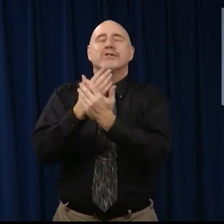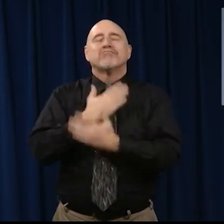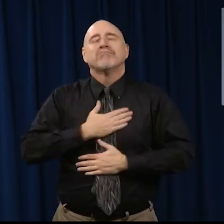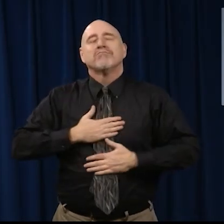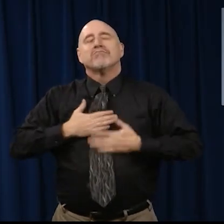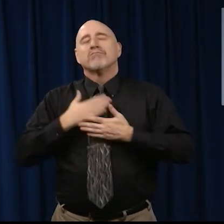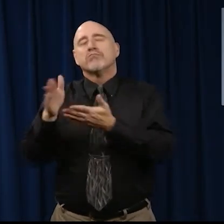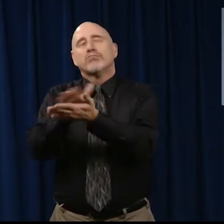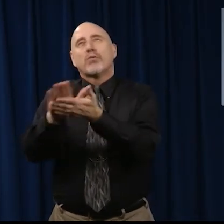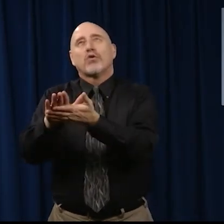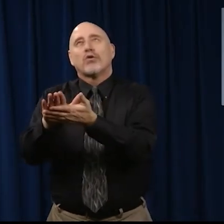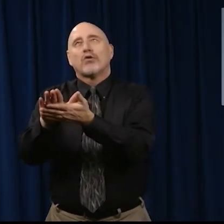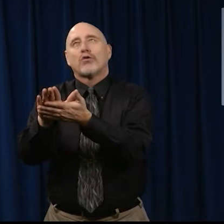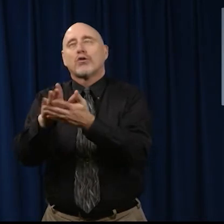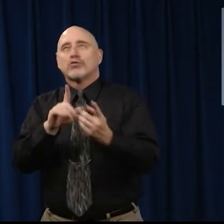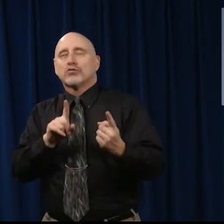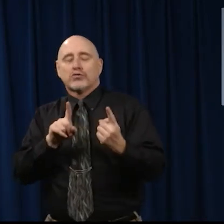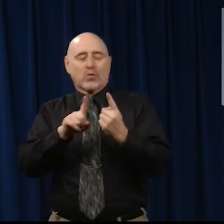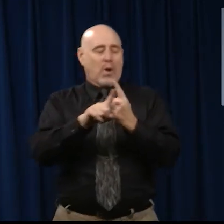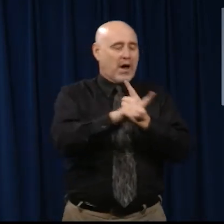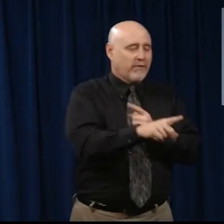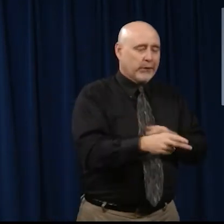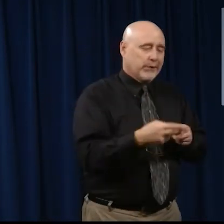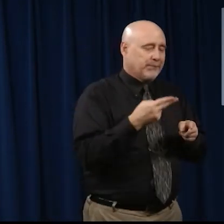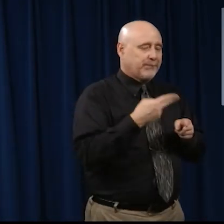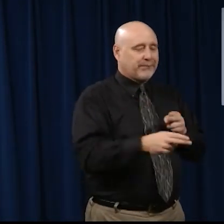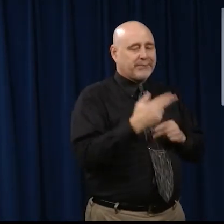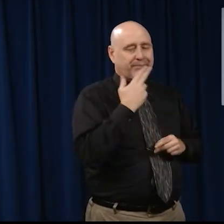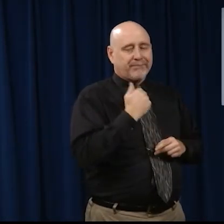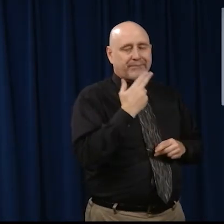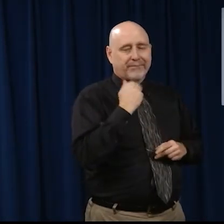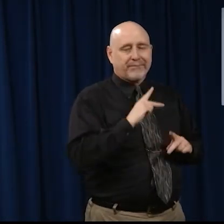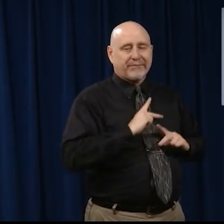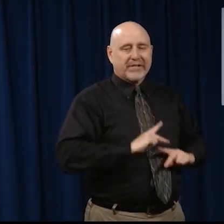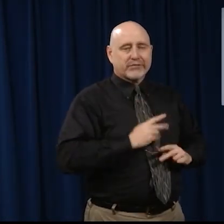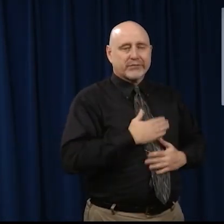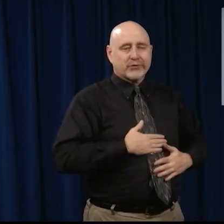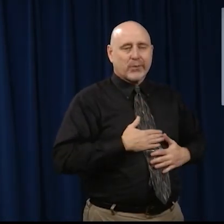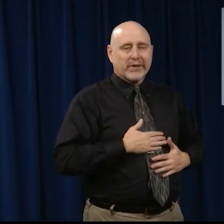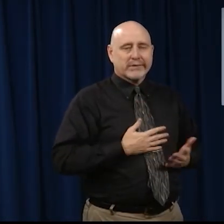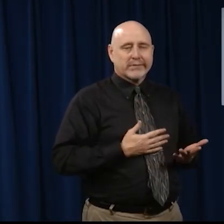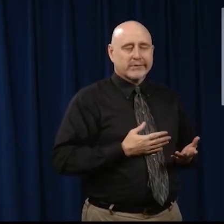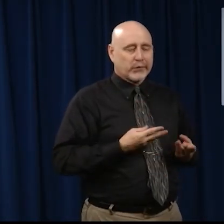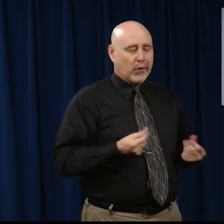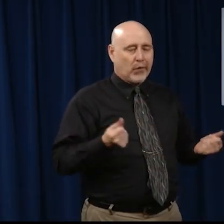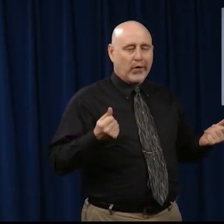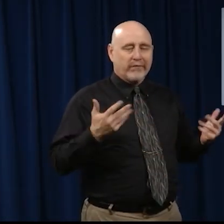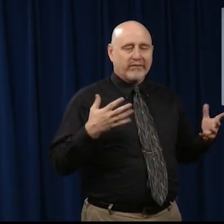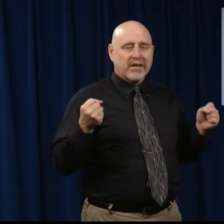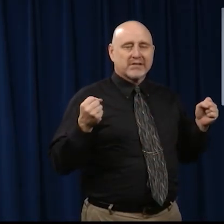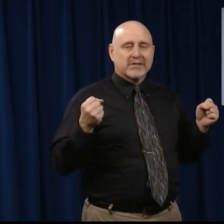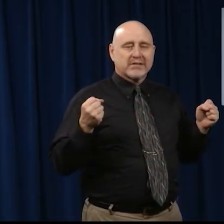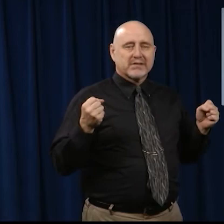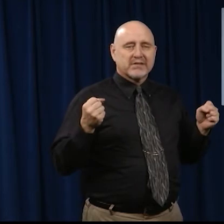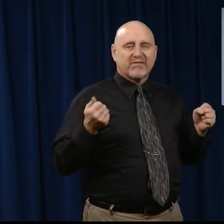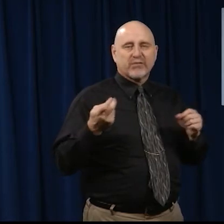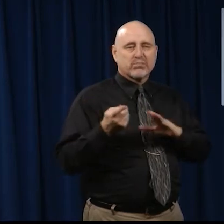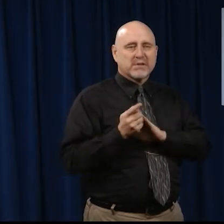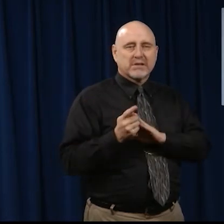so good and so pure for a tiny little piece of physical enjoyment that's going to be gone in a few